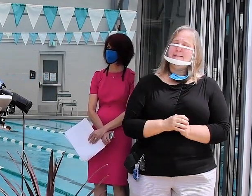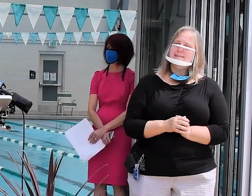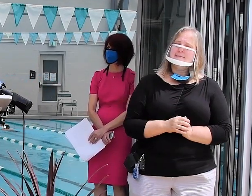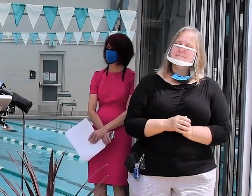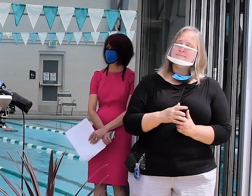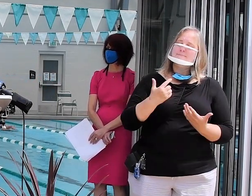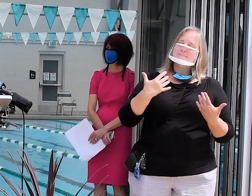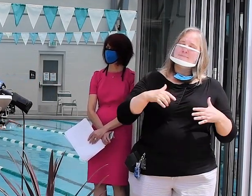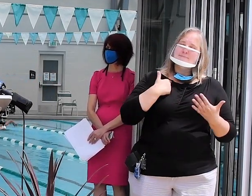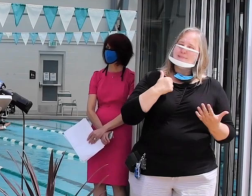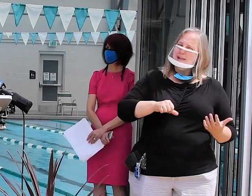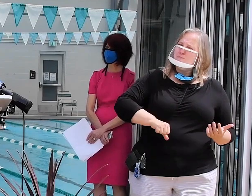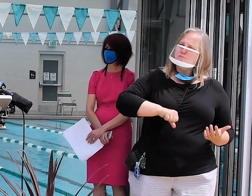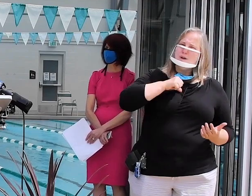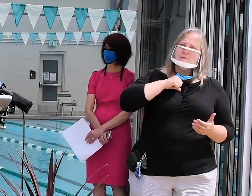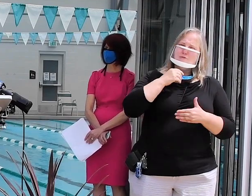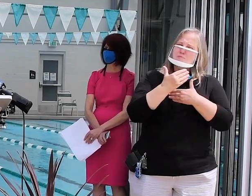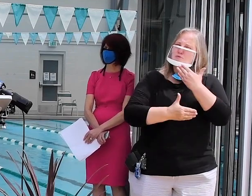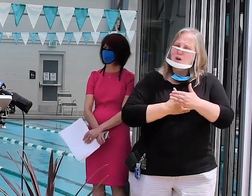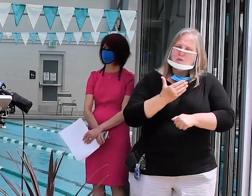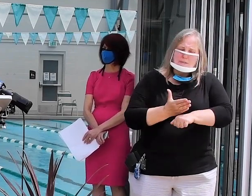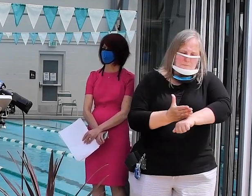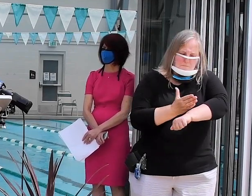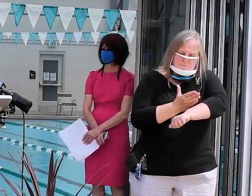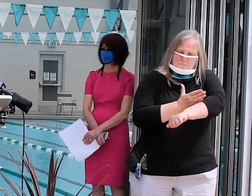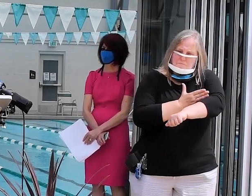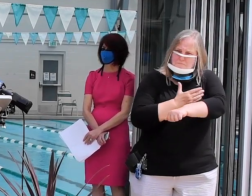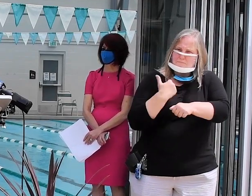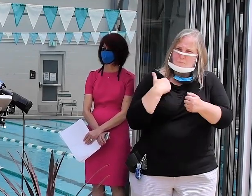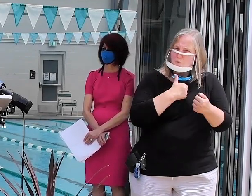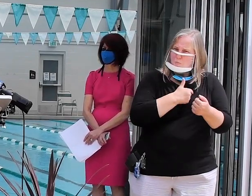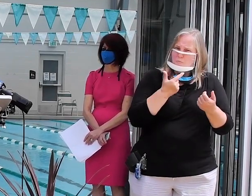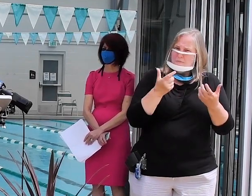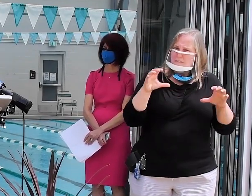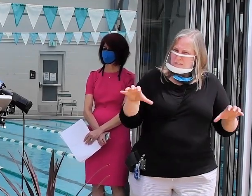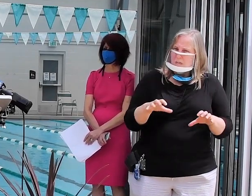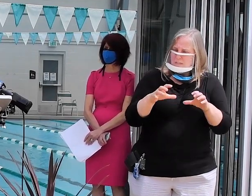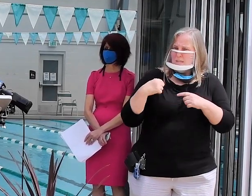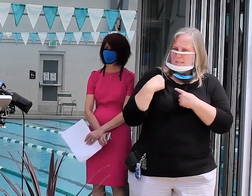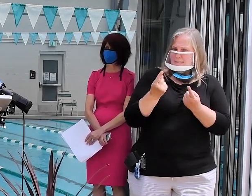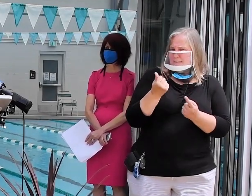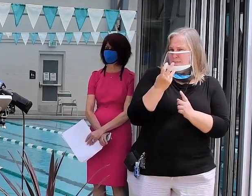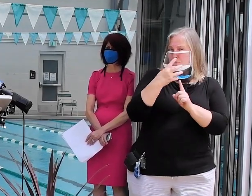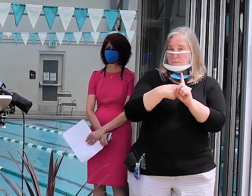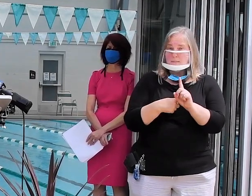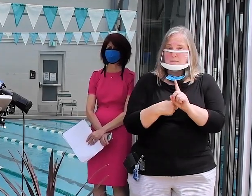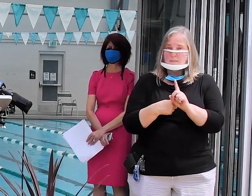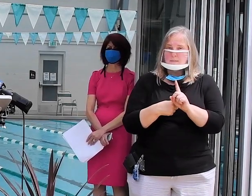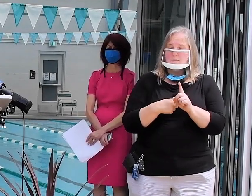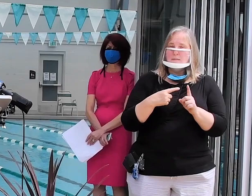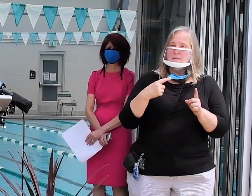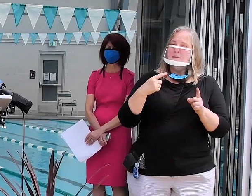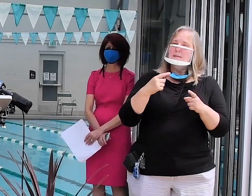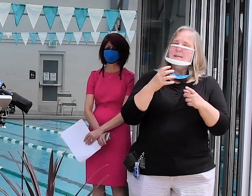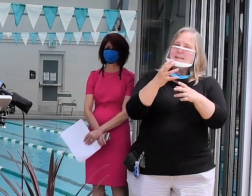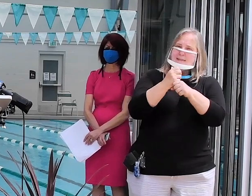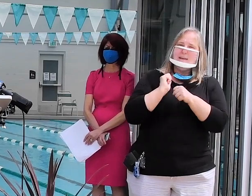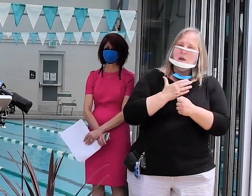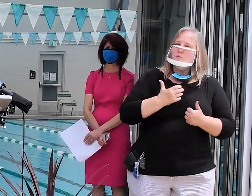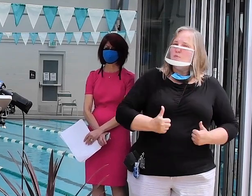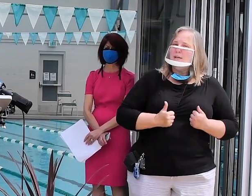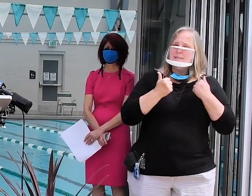I'm so proud of the progress that we have made in the last several months at getting our